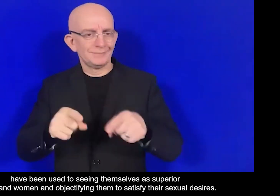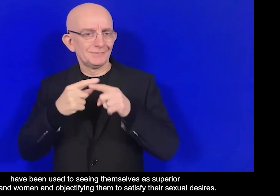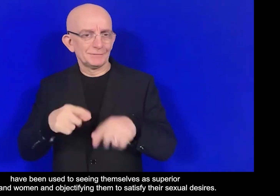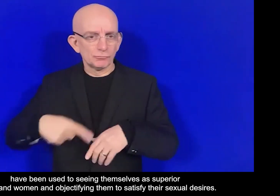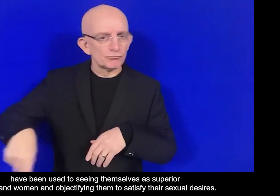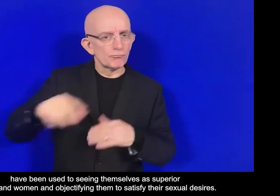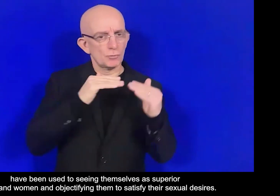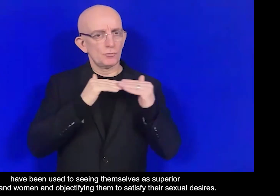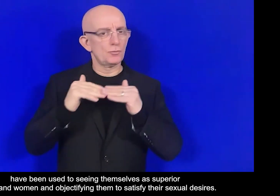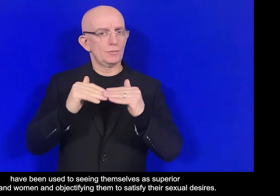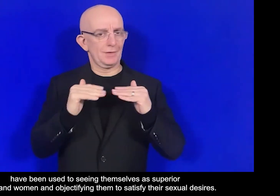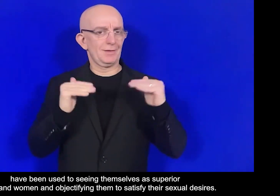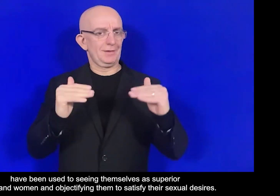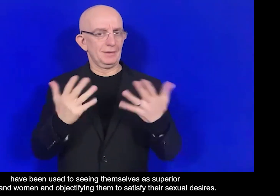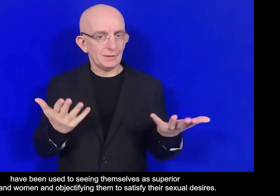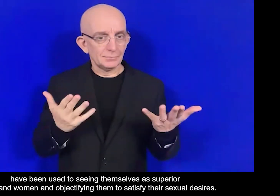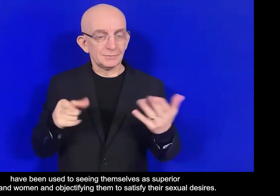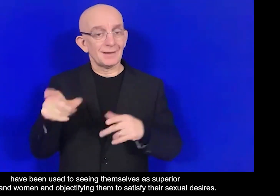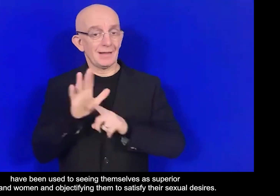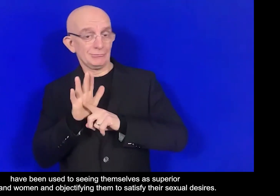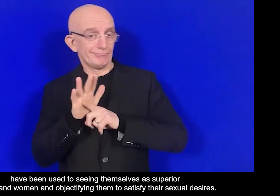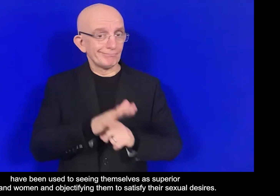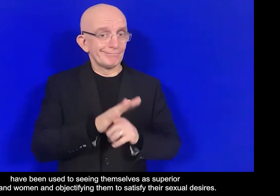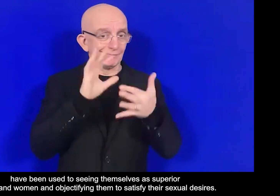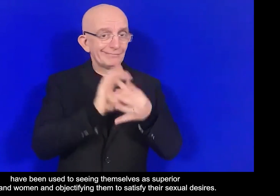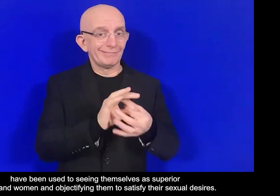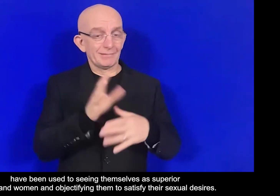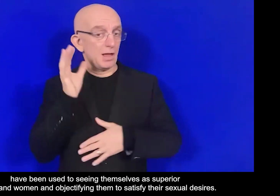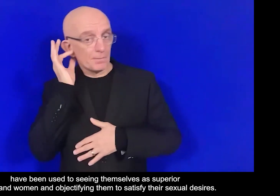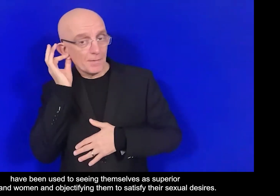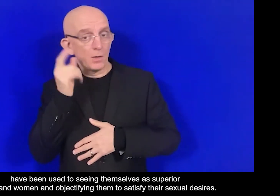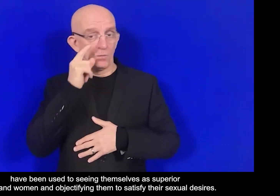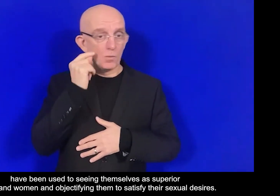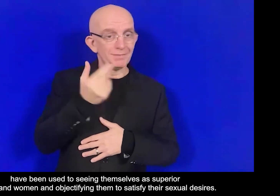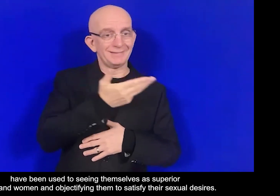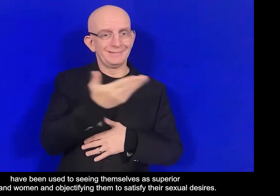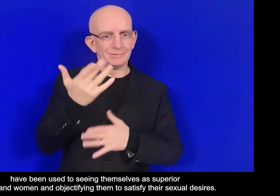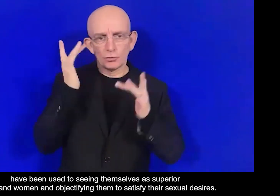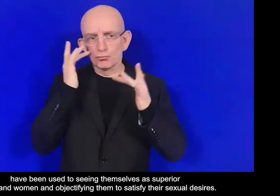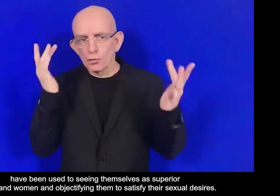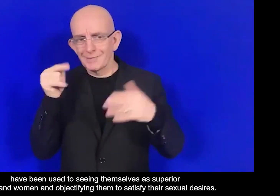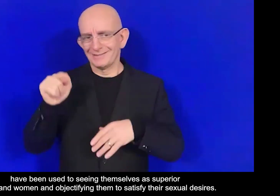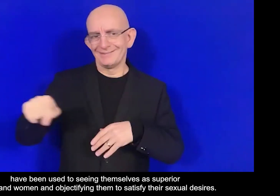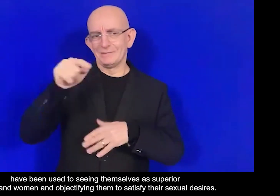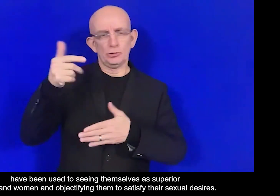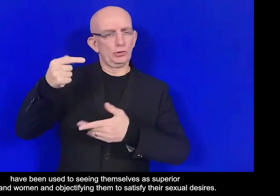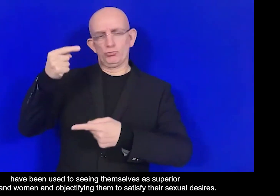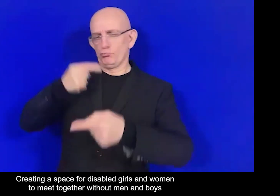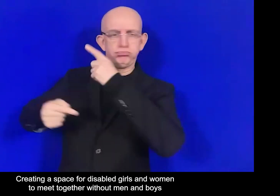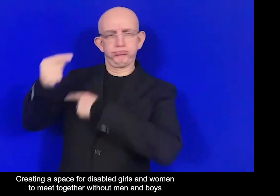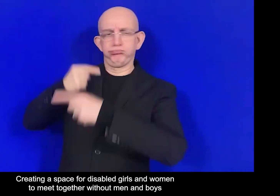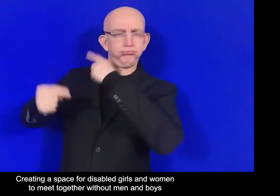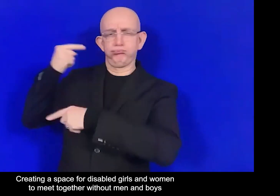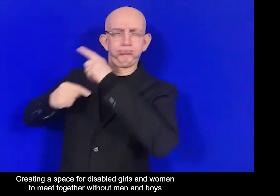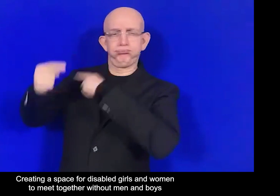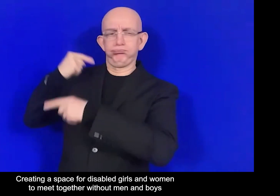themselves as superior to girls and women and objectifying them to satisfy their sexual desires. Creating